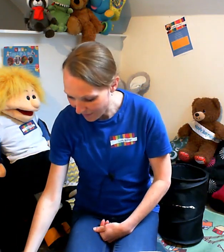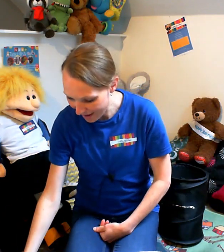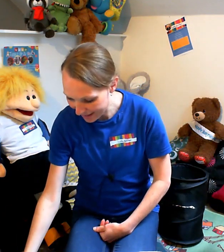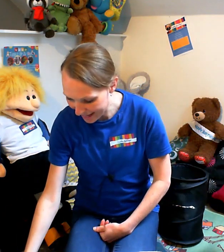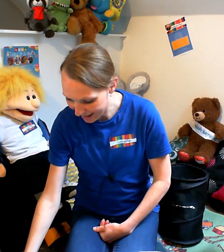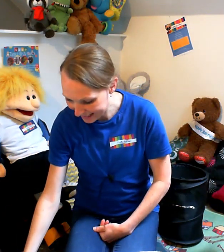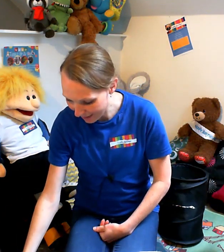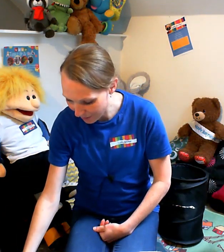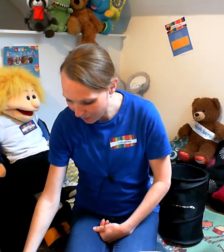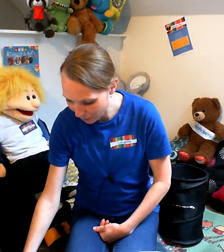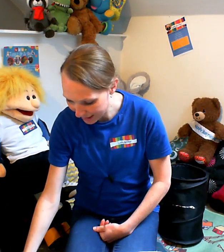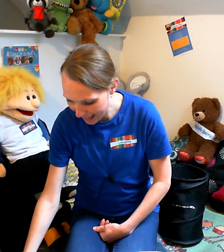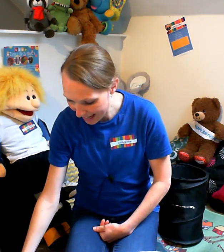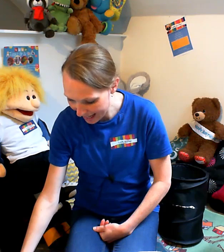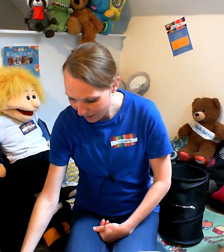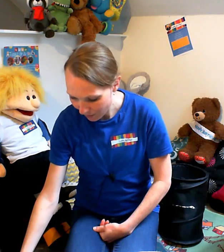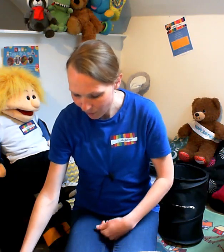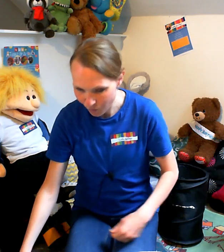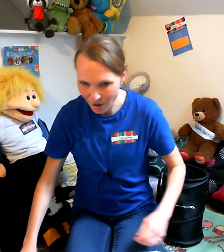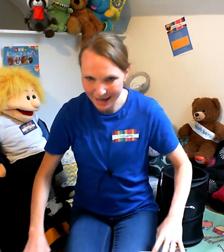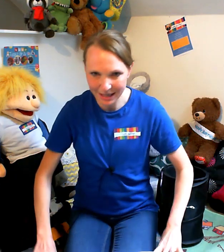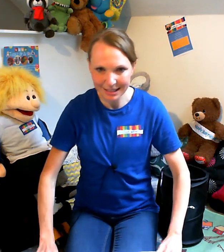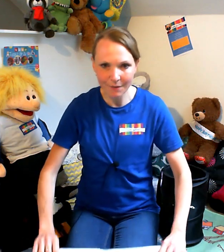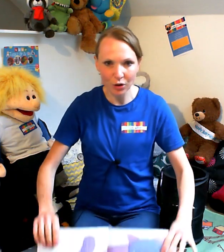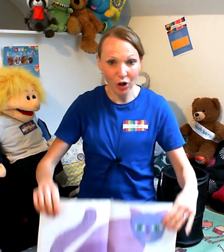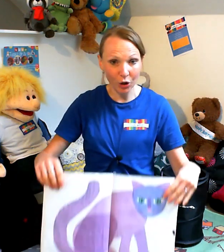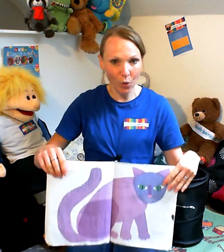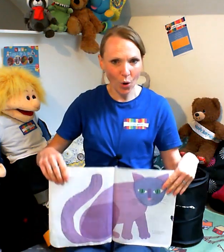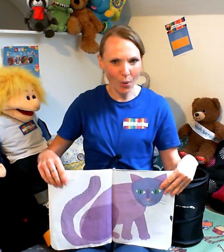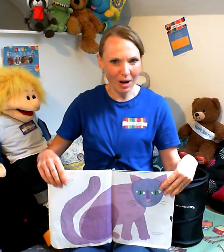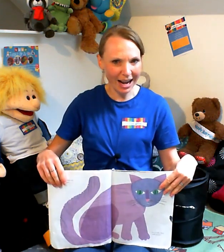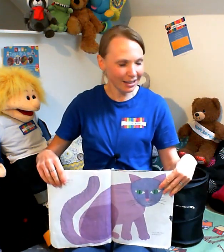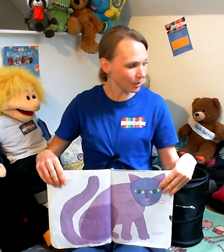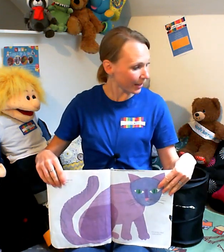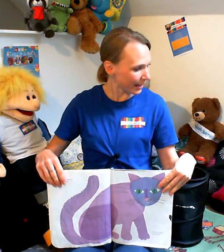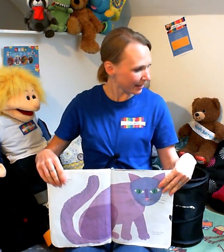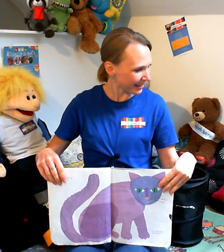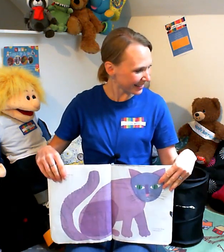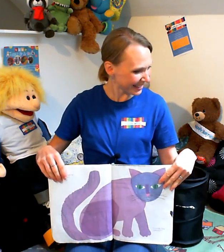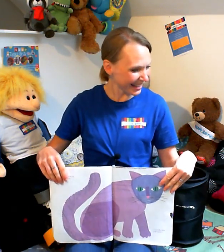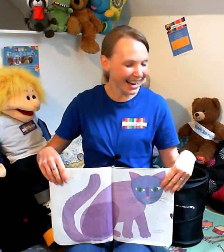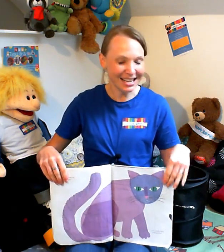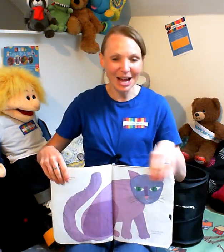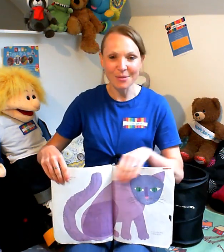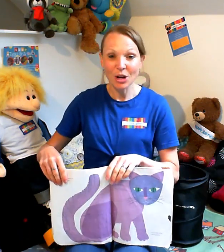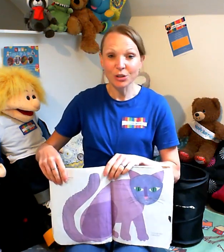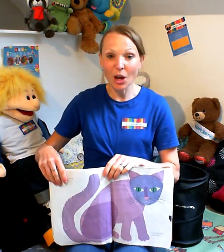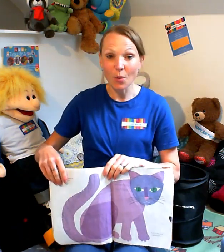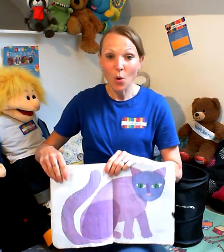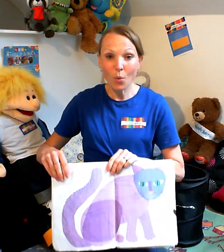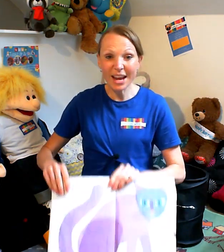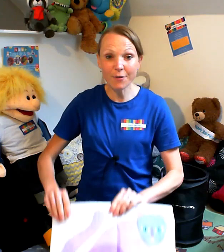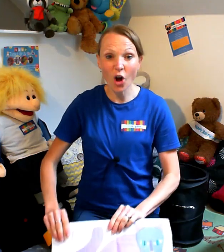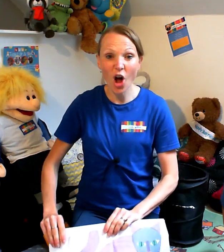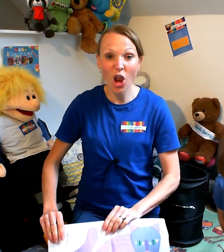Very nice, everybody. Right, let's have a look at our cat's looking at us. I know. So, we have got a